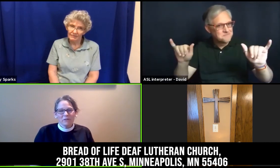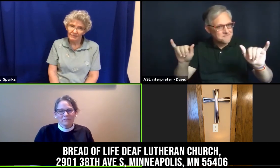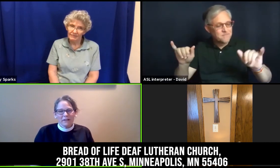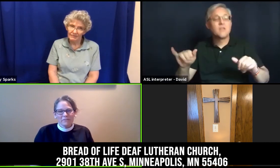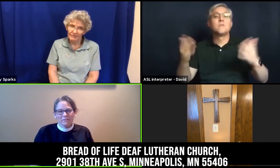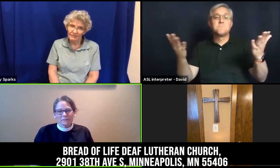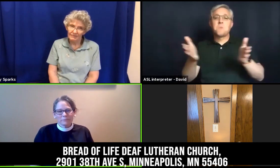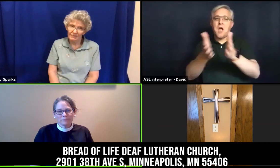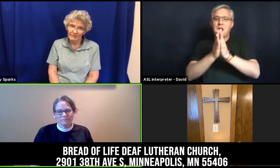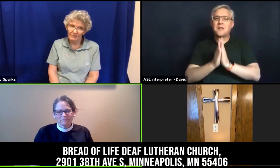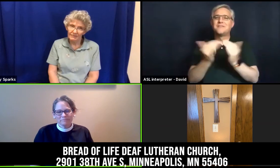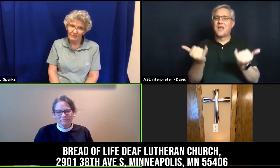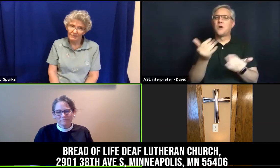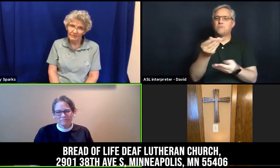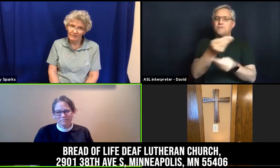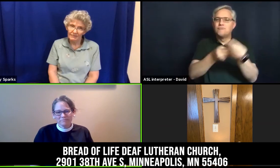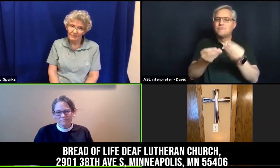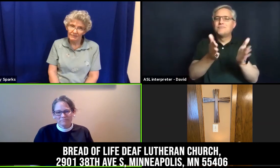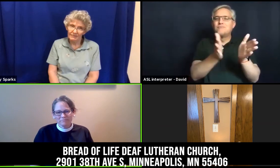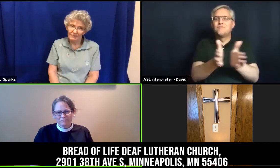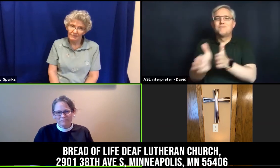the bread of life.